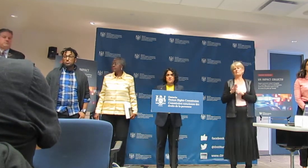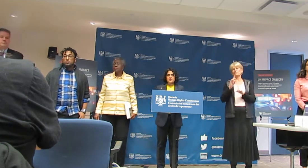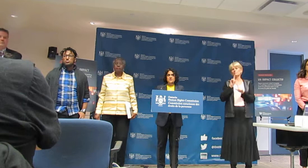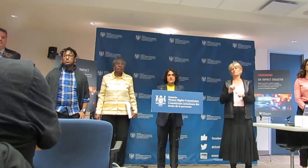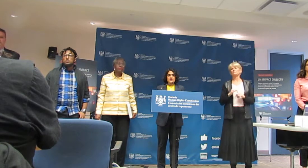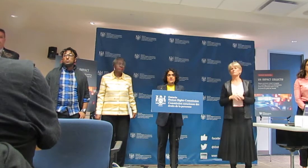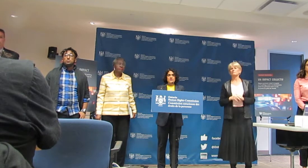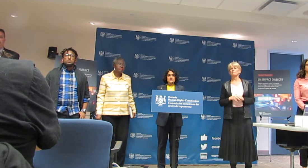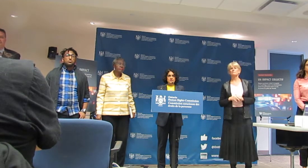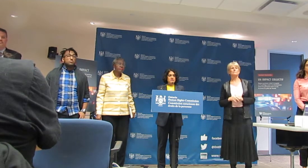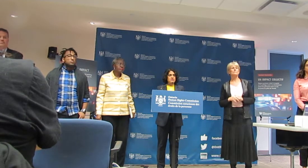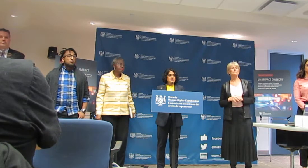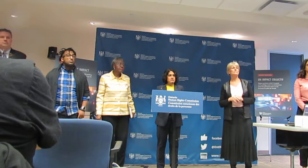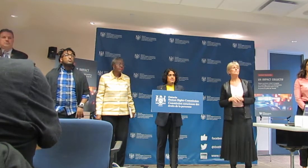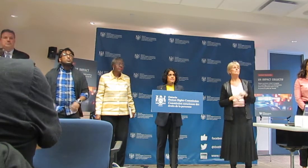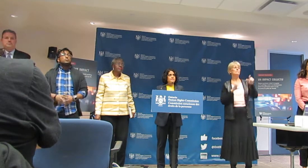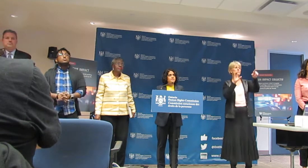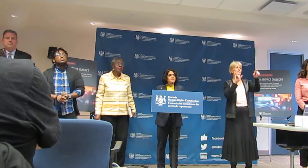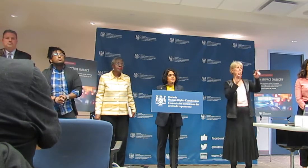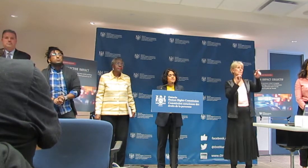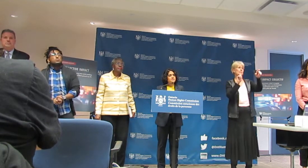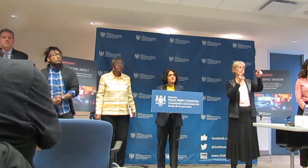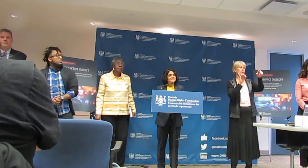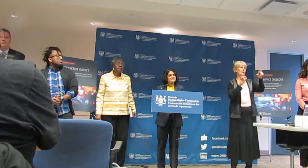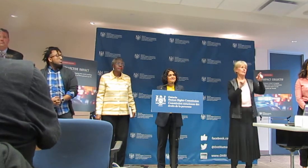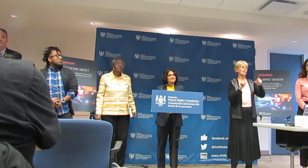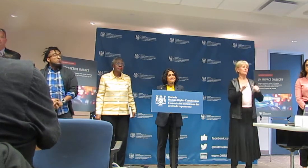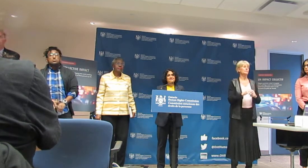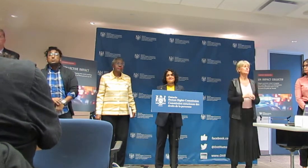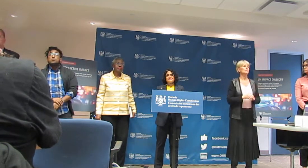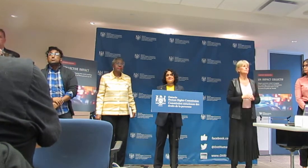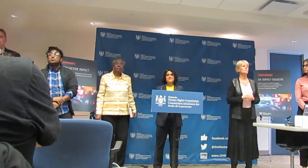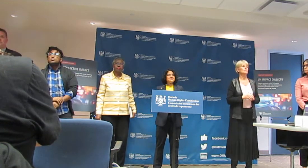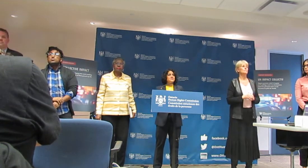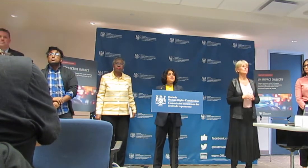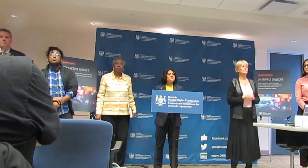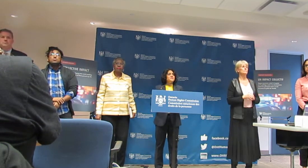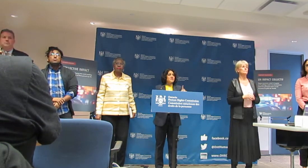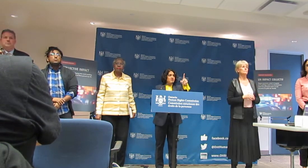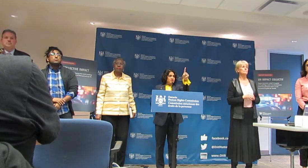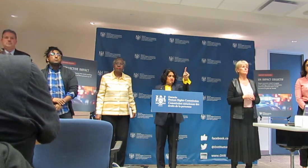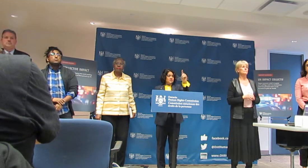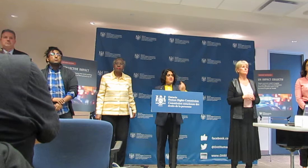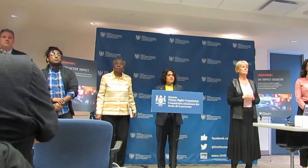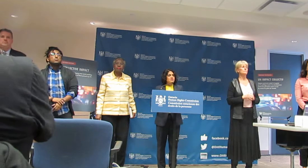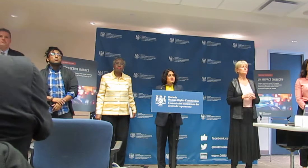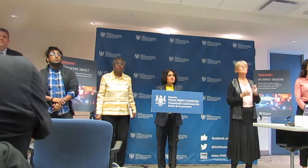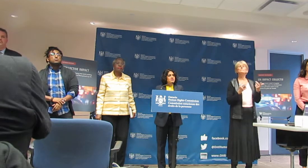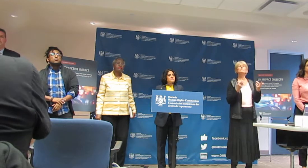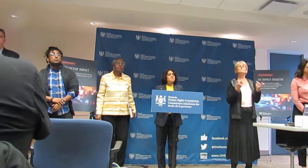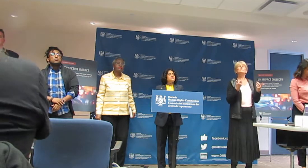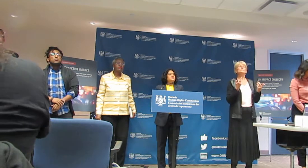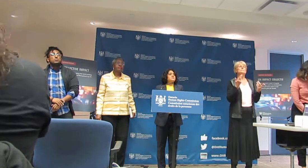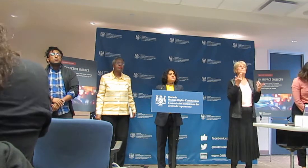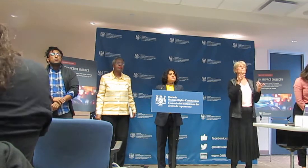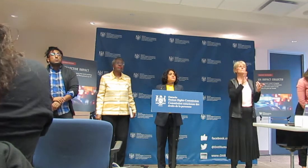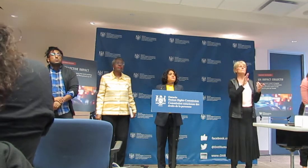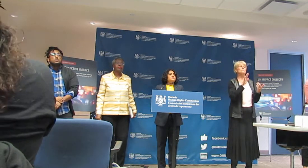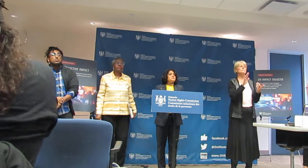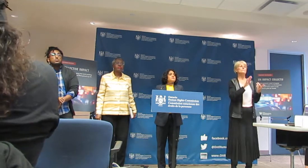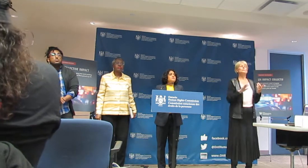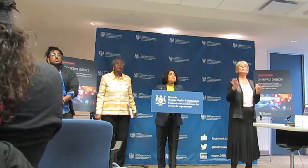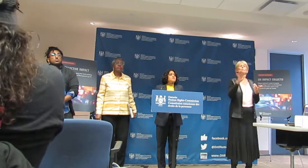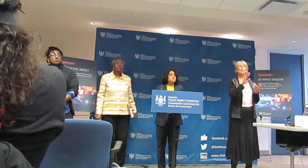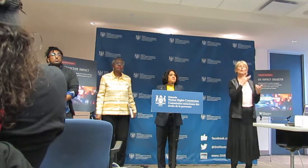for. Cynthia? I have a, sorry, go ahead. What are your concerns about the